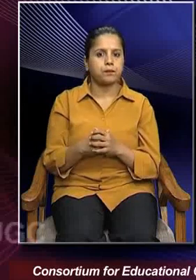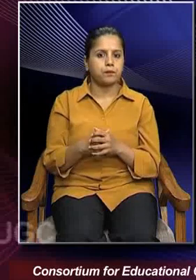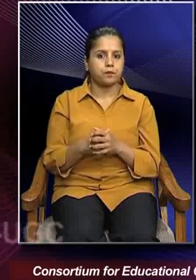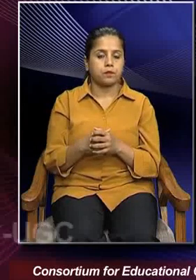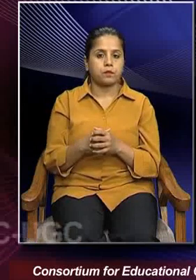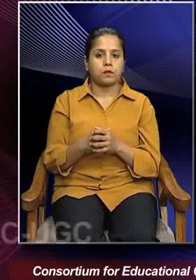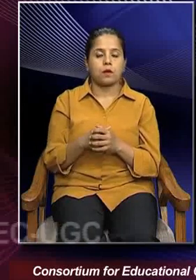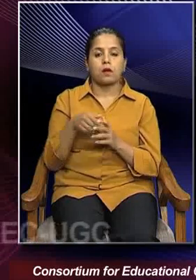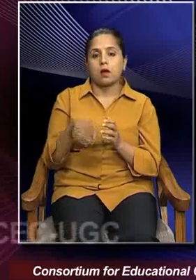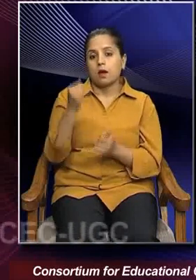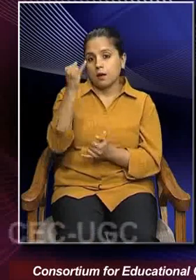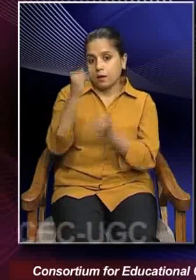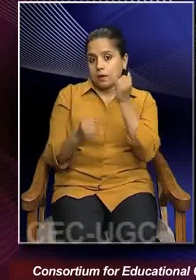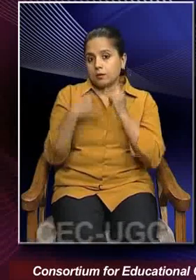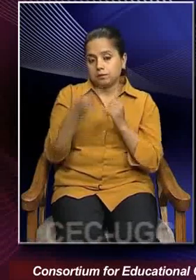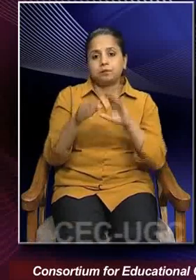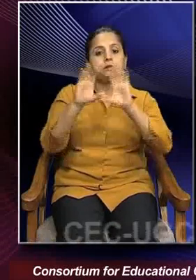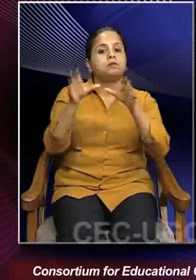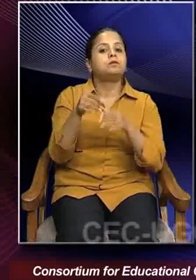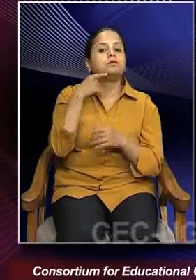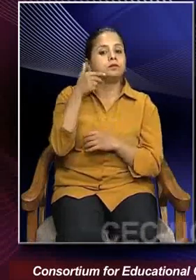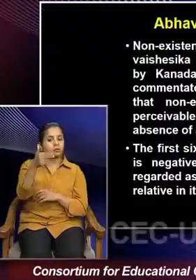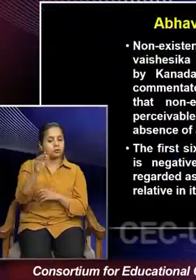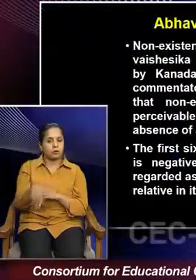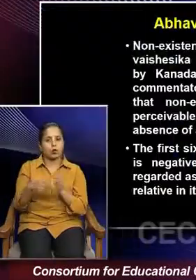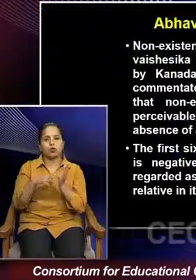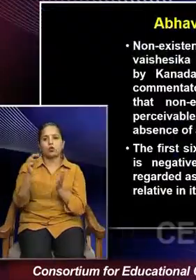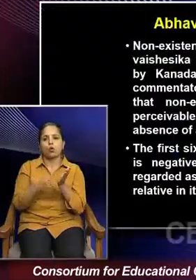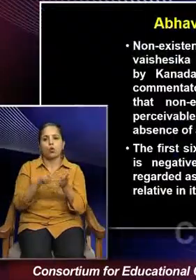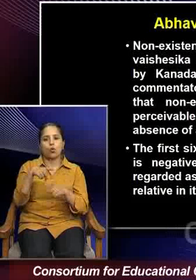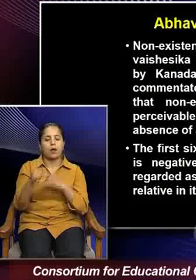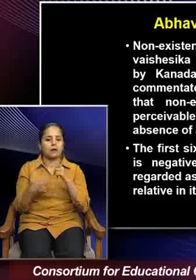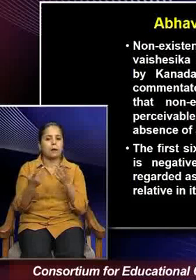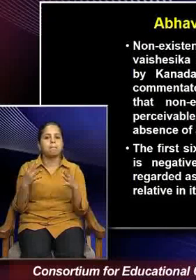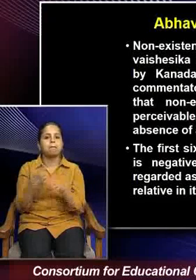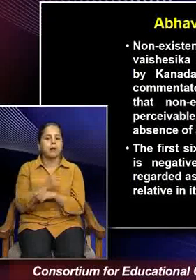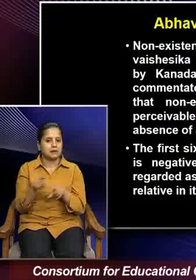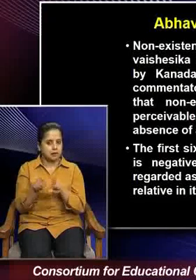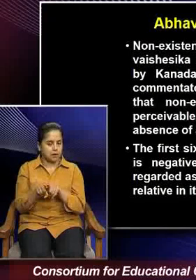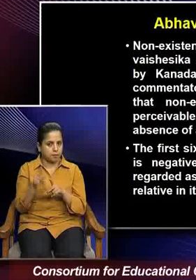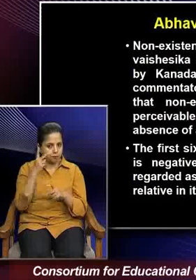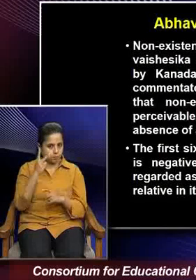Moving to the last category, which is non-existence or abhav.